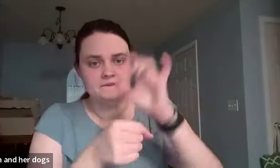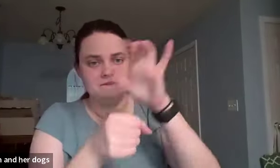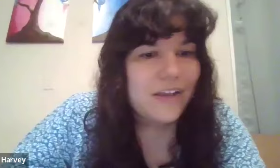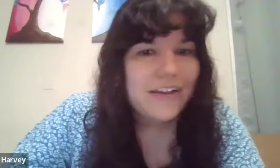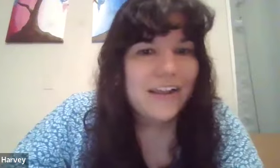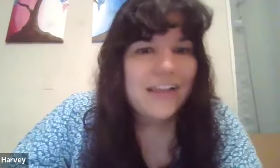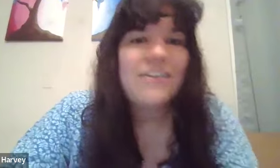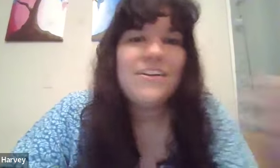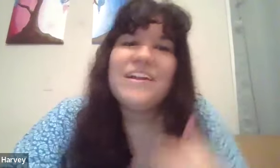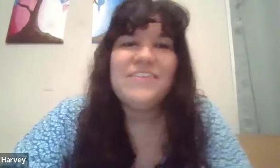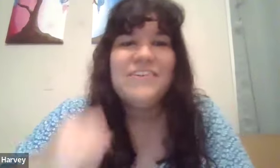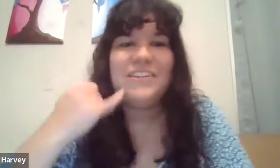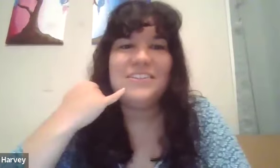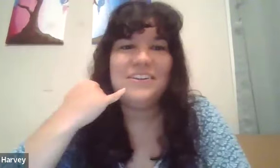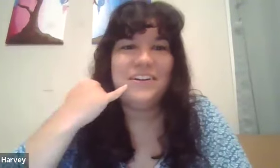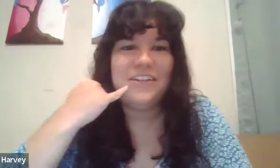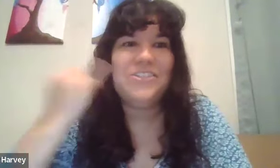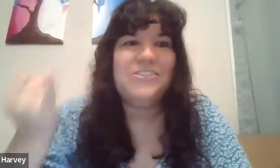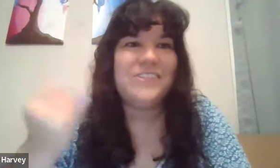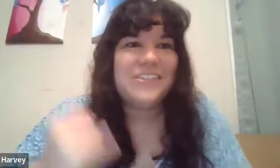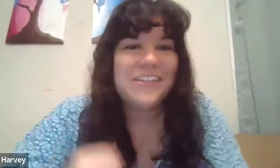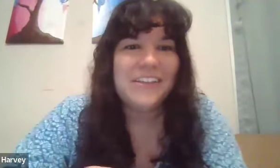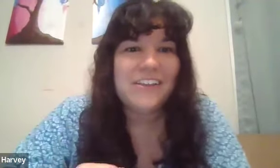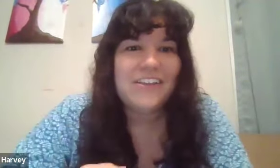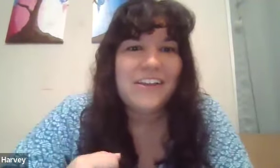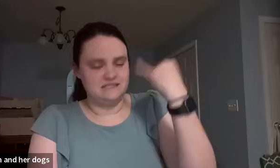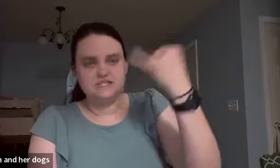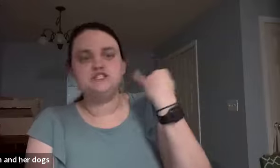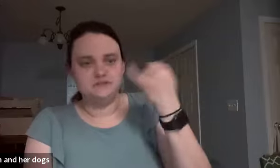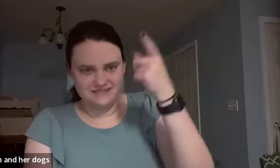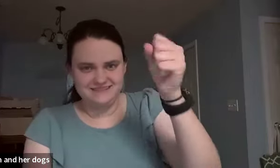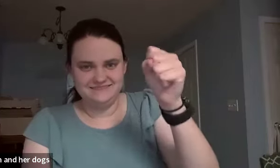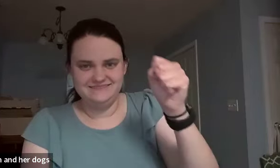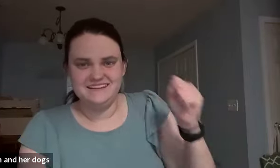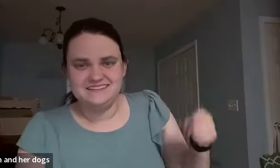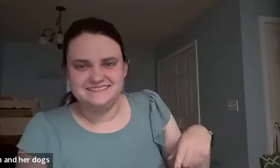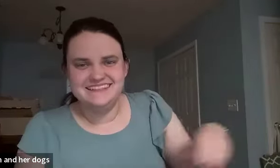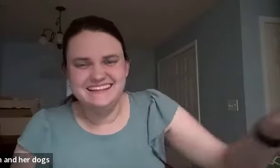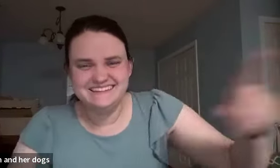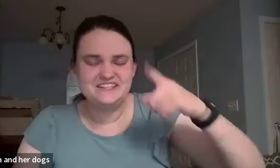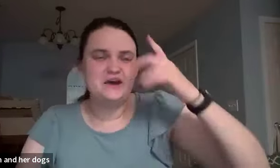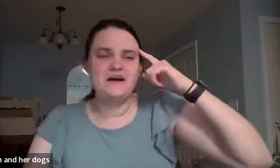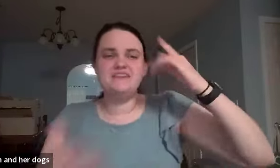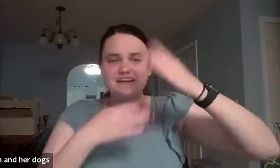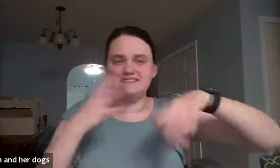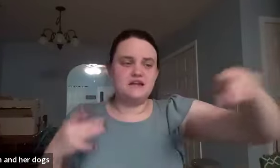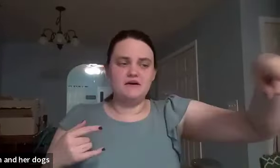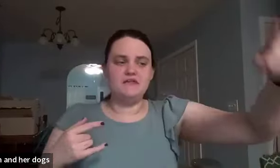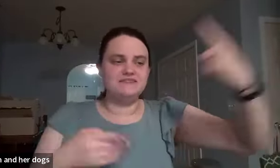Oh yeah, could I recommend we also learn juice? Yes, and juice. Juice. No, like I said, like